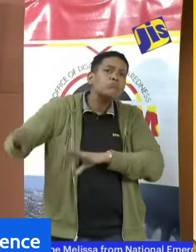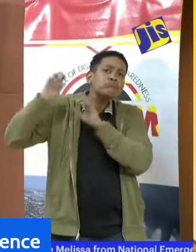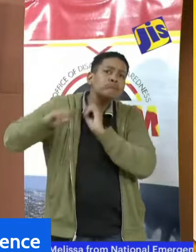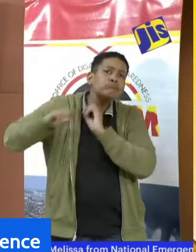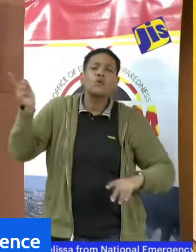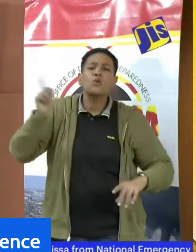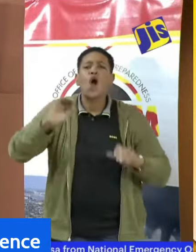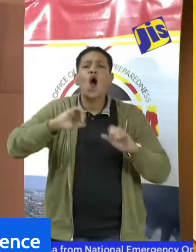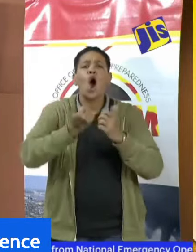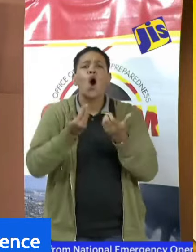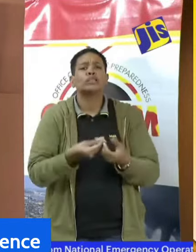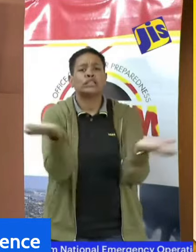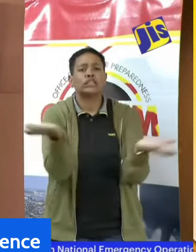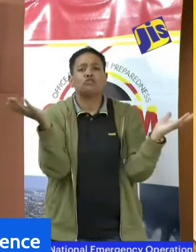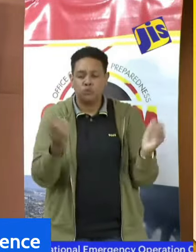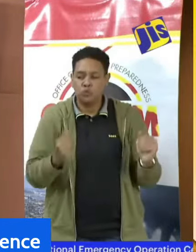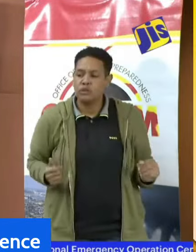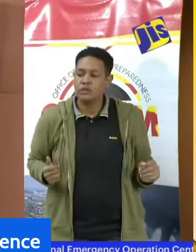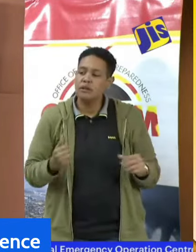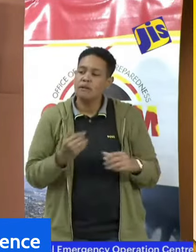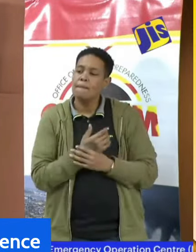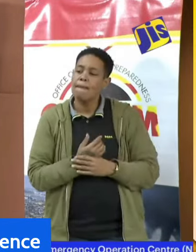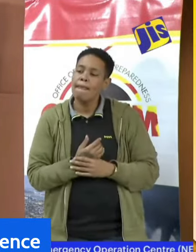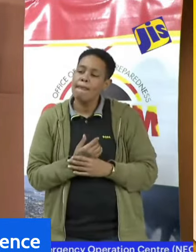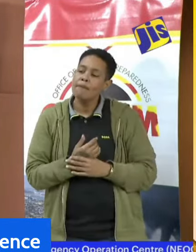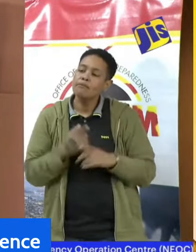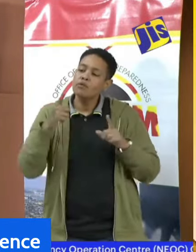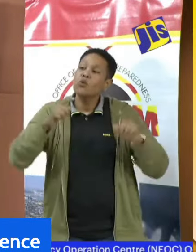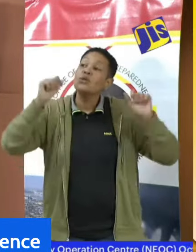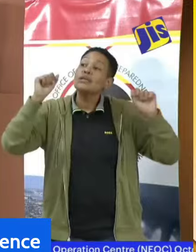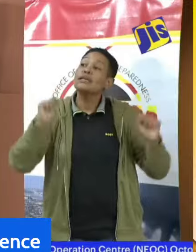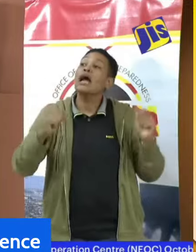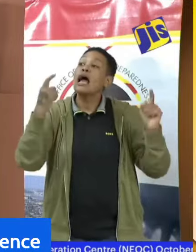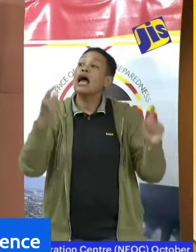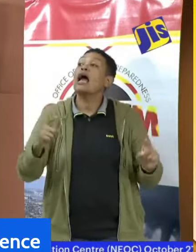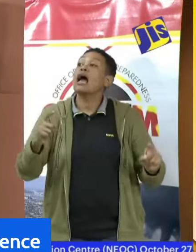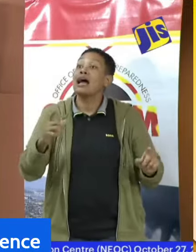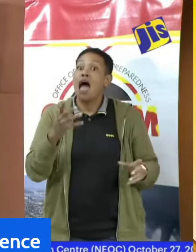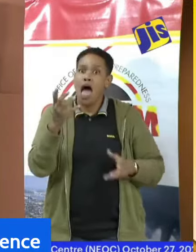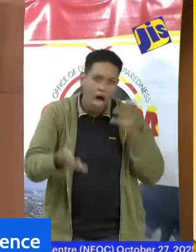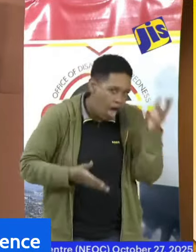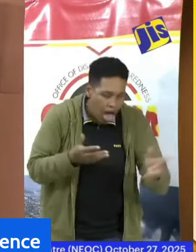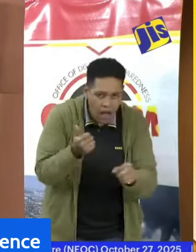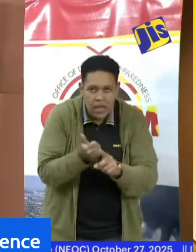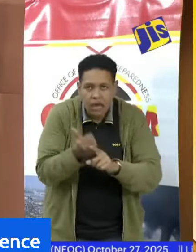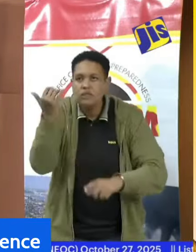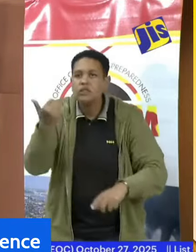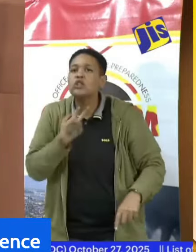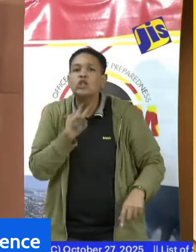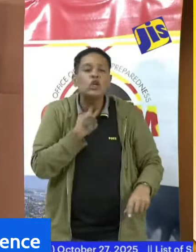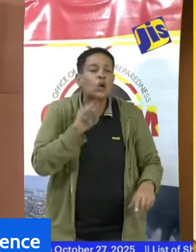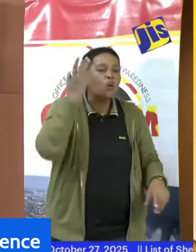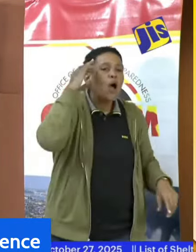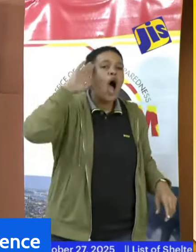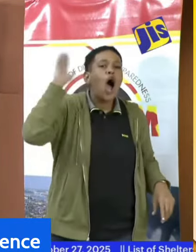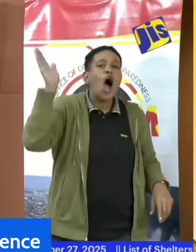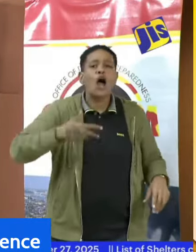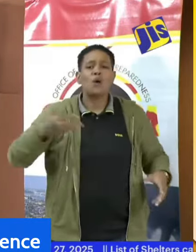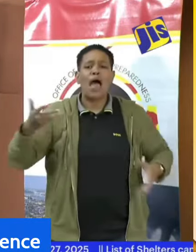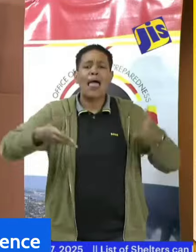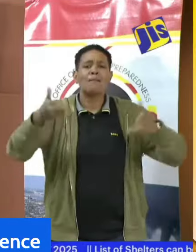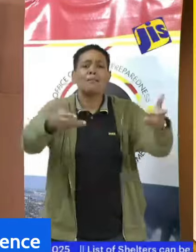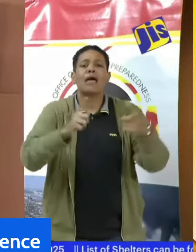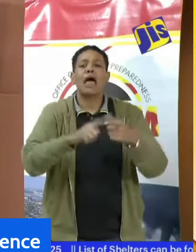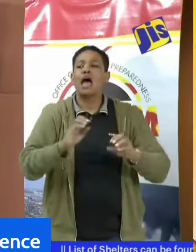it is distributed, because you can end up tripping over yourselves because everybody wants to help